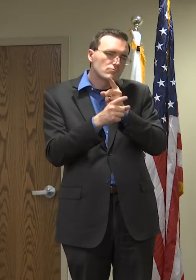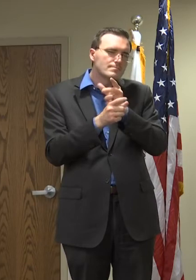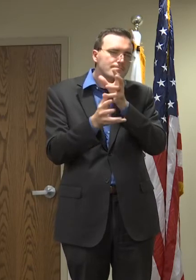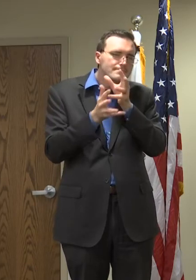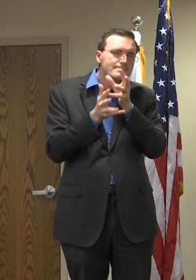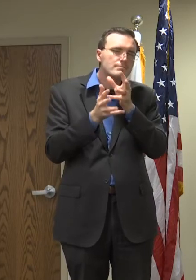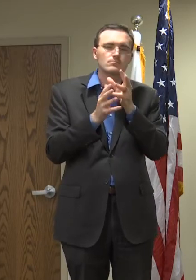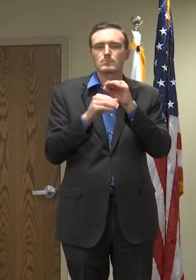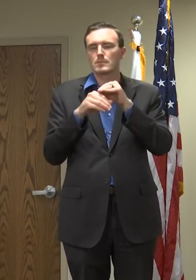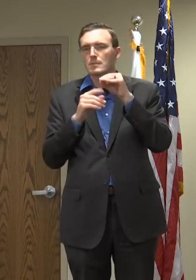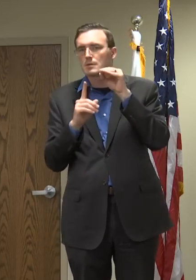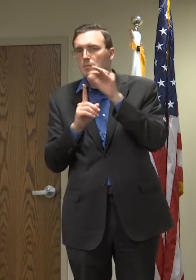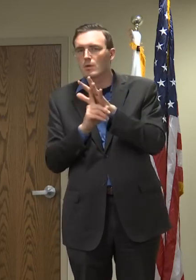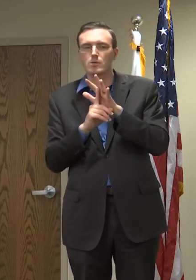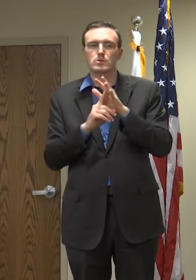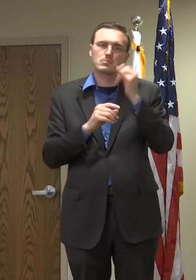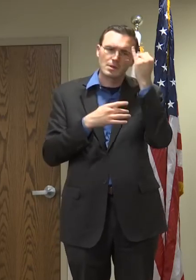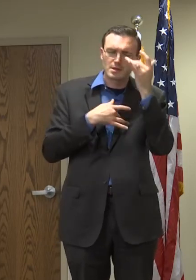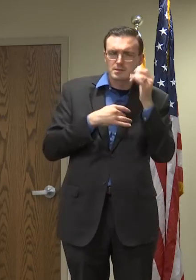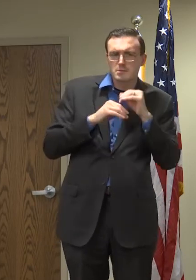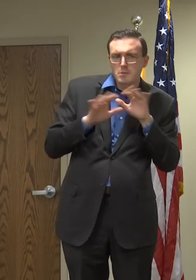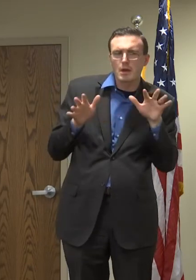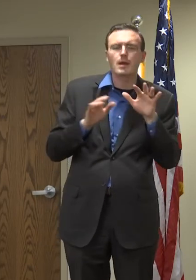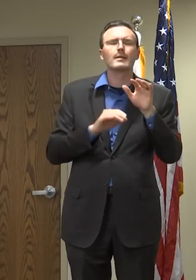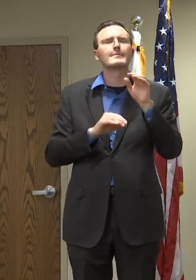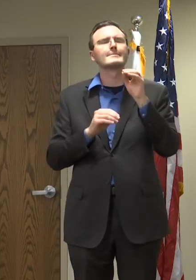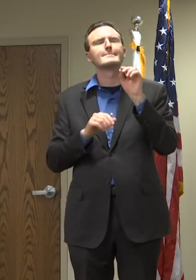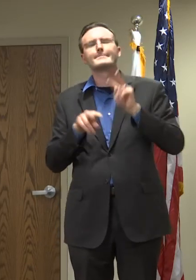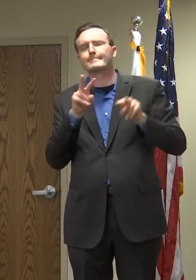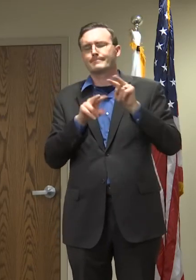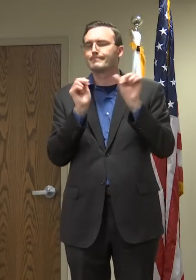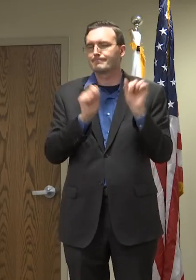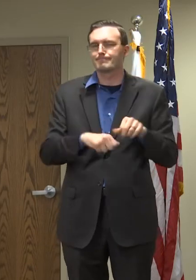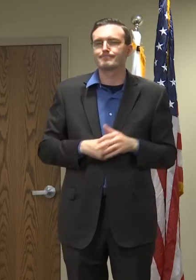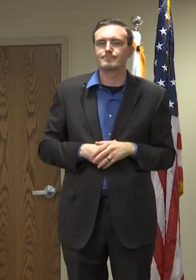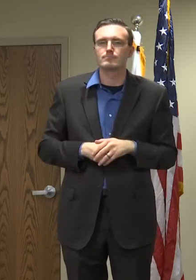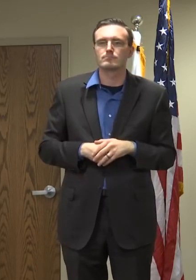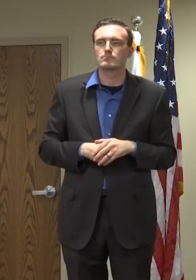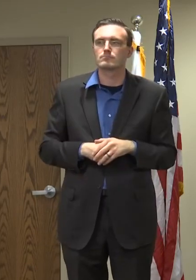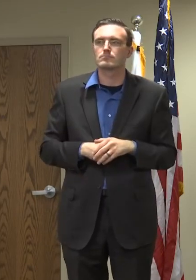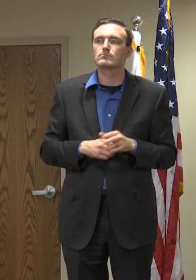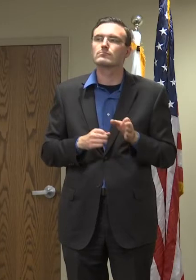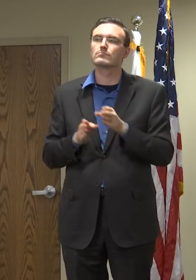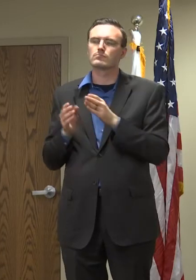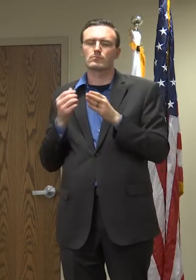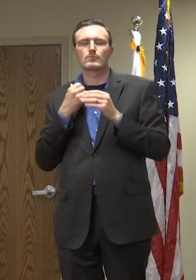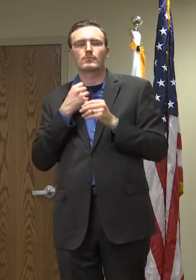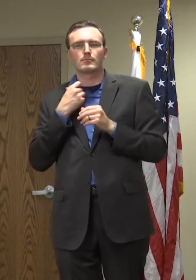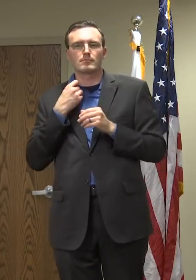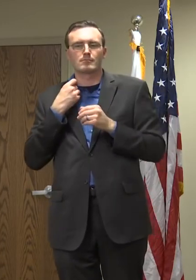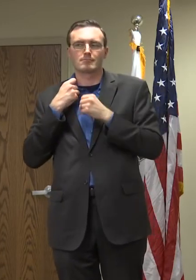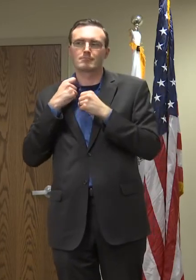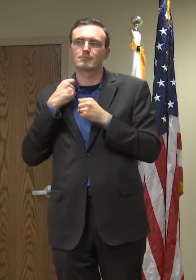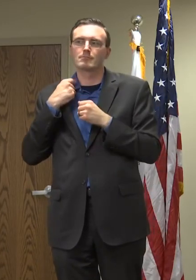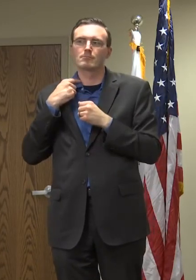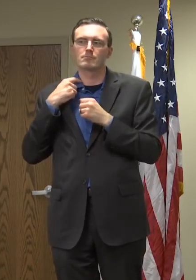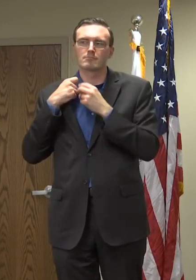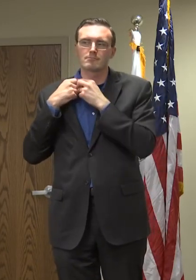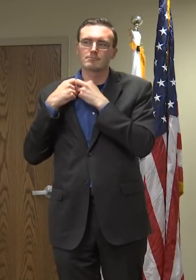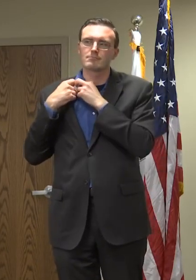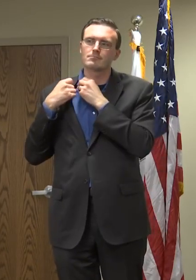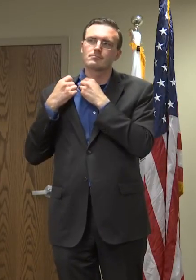exposures. If I'm understanding you correctly, is it kind of a case-by-case basis with the schools? And if so, is that going to be the